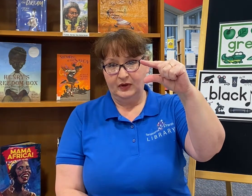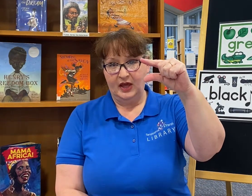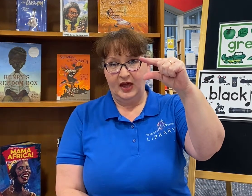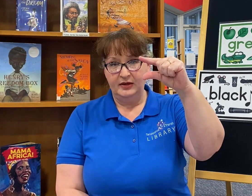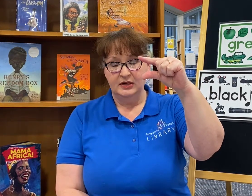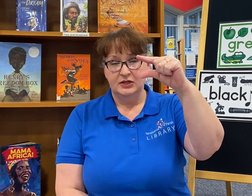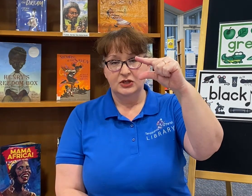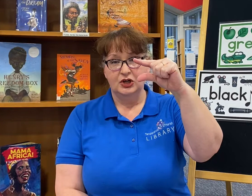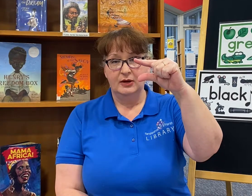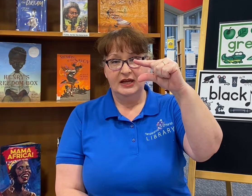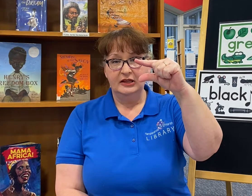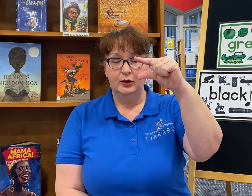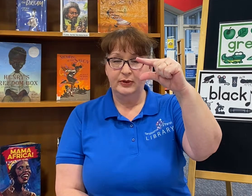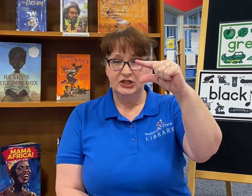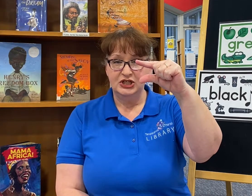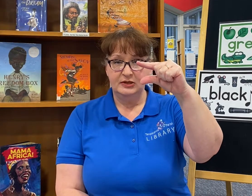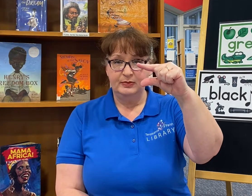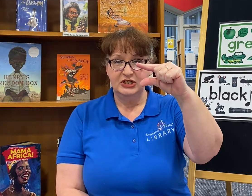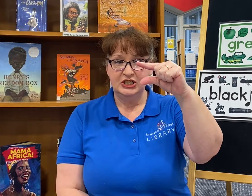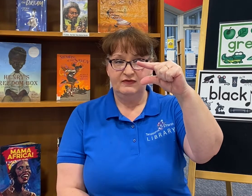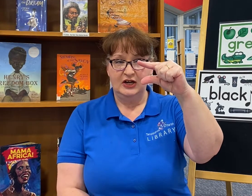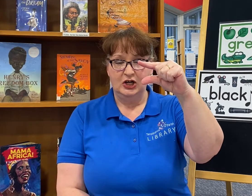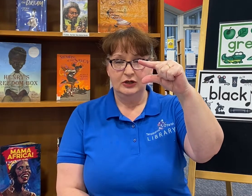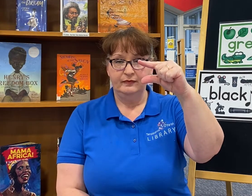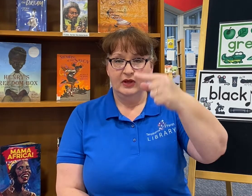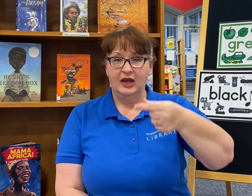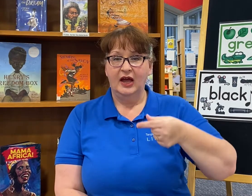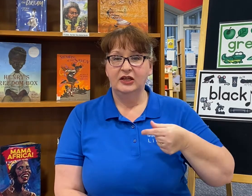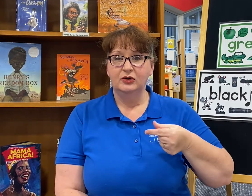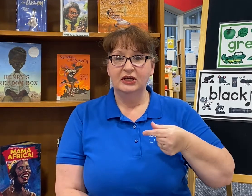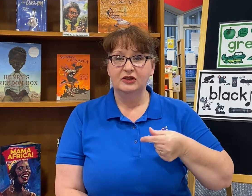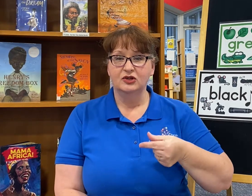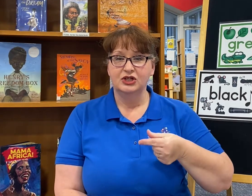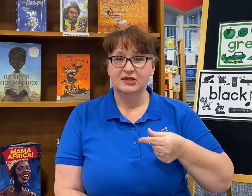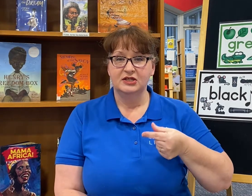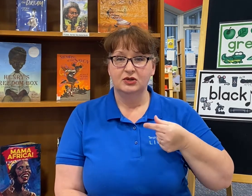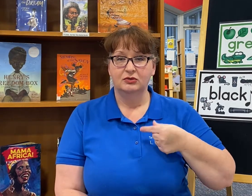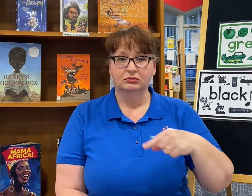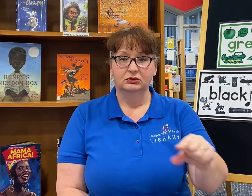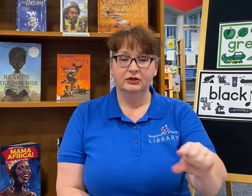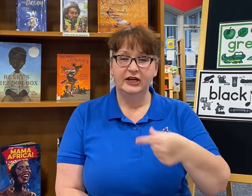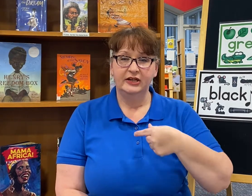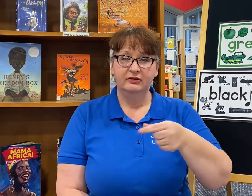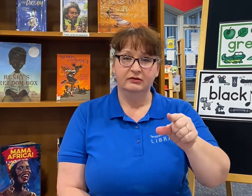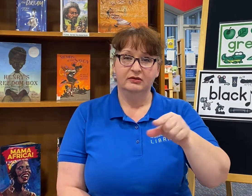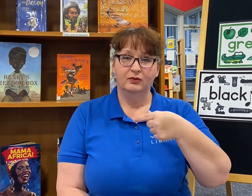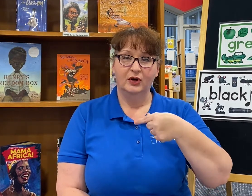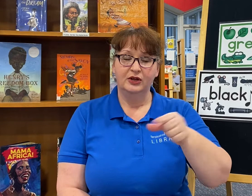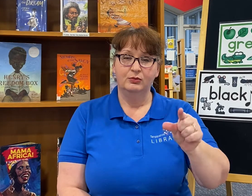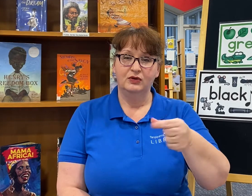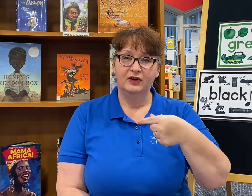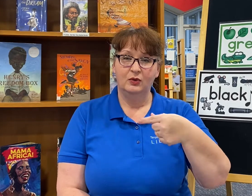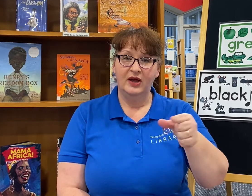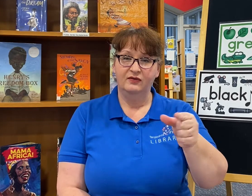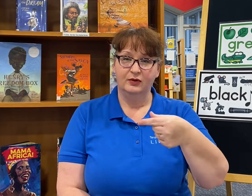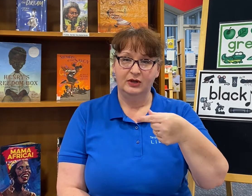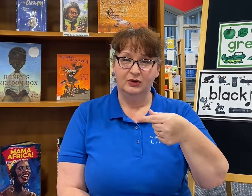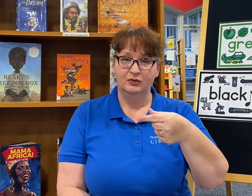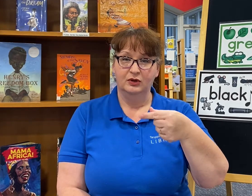okay? So you're gonna make a little pinchy finger, and you can either just do green, where you move it away from you,